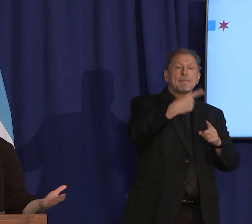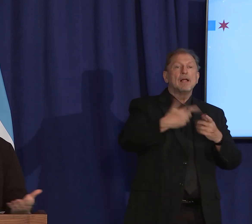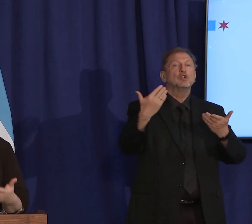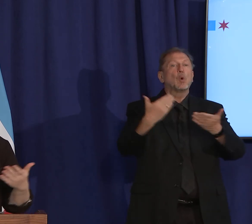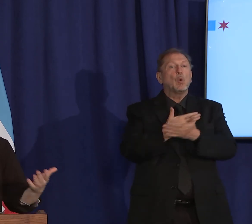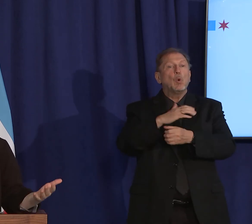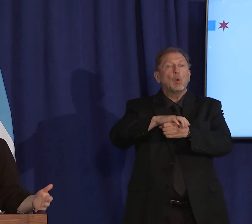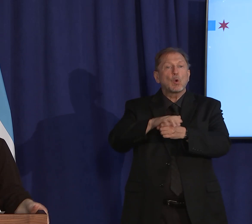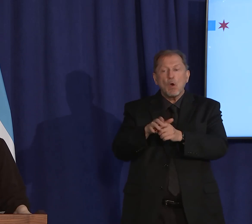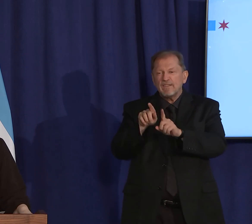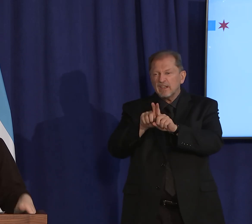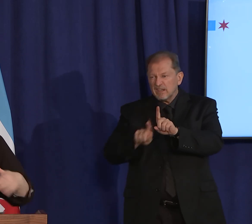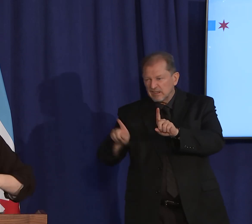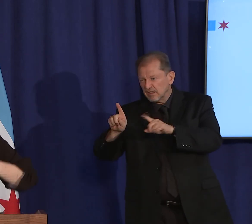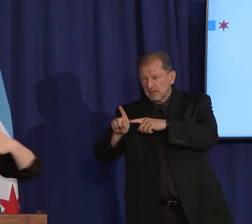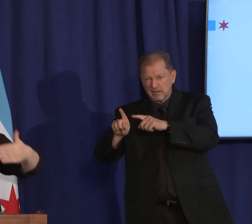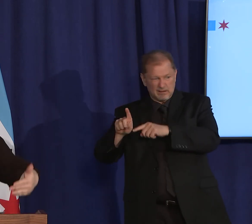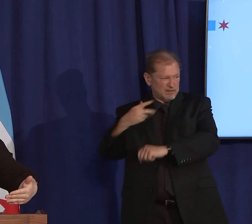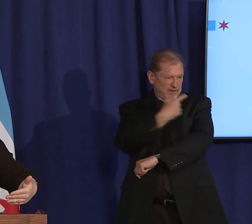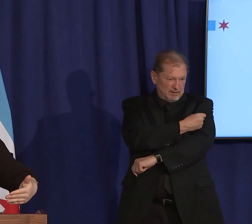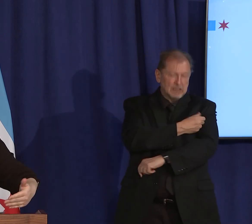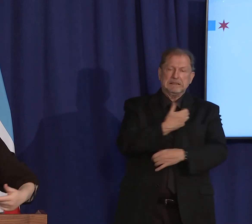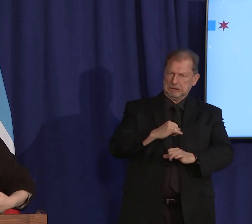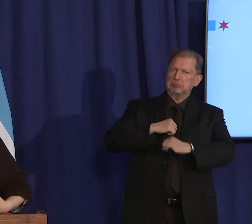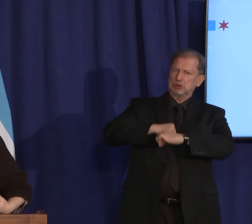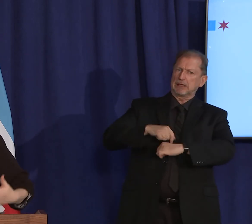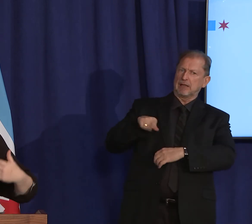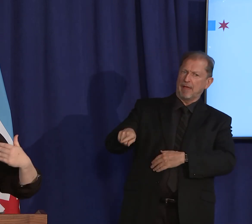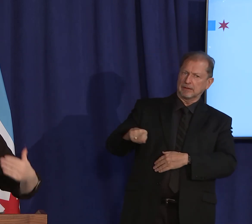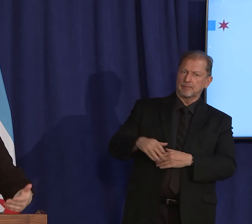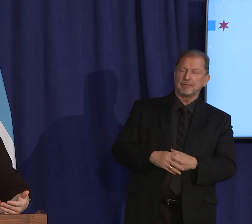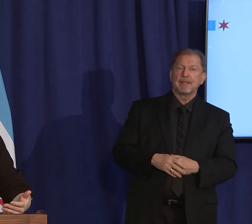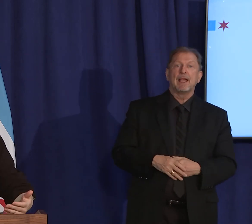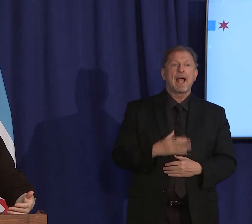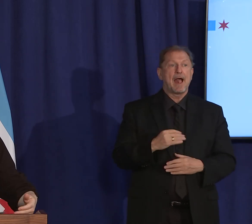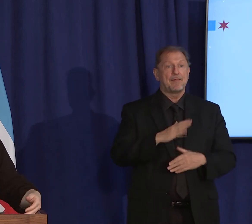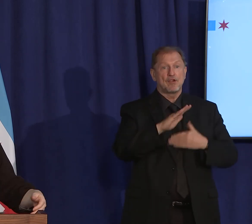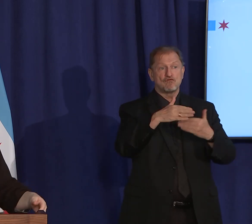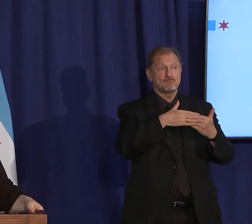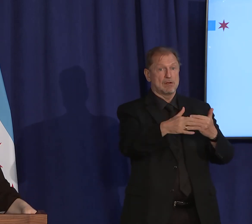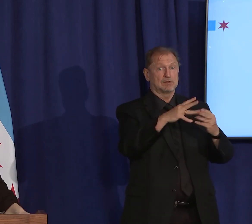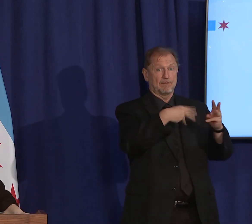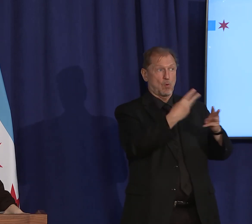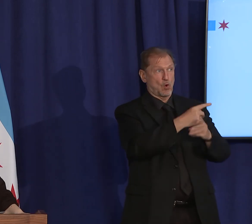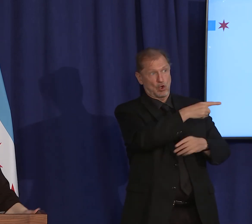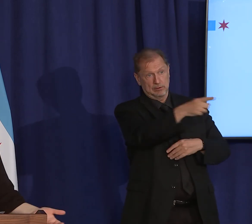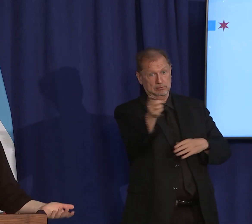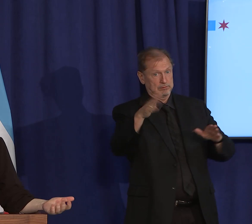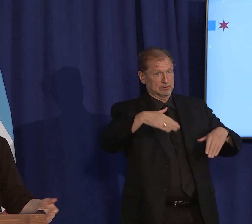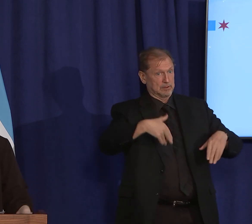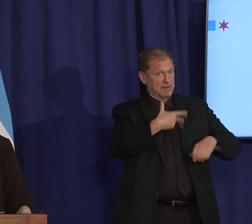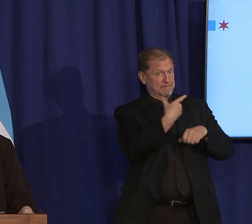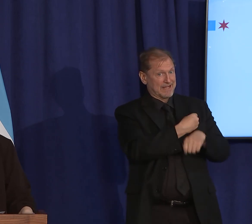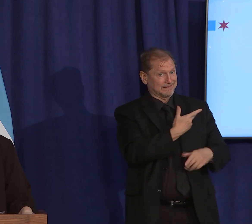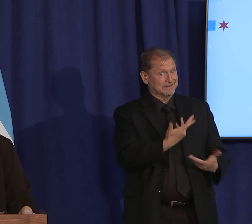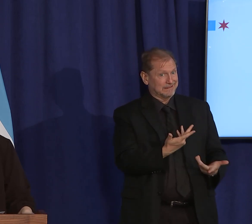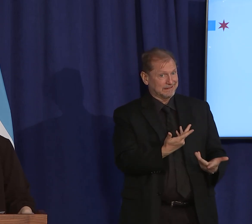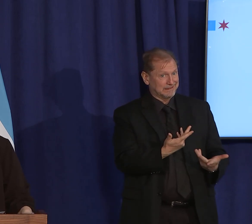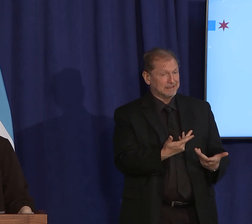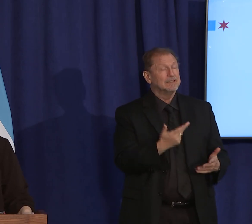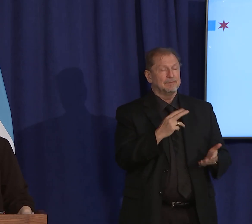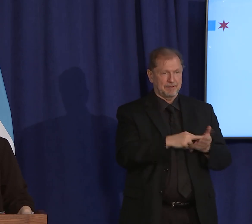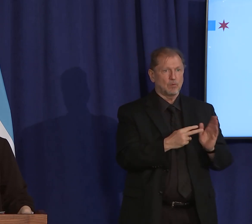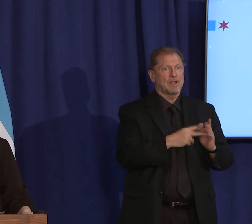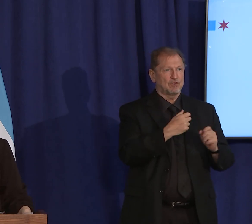questions there about what's going to happen. And getting the rest of the world vaccinated is absolutely critical here, because it's not going to do us any good